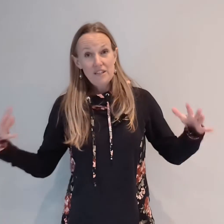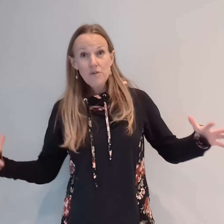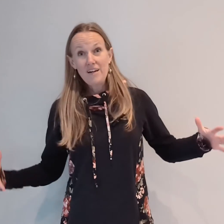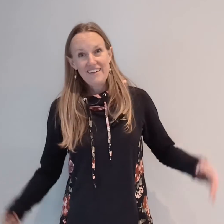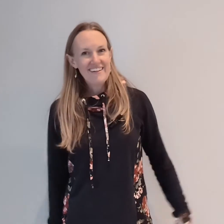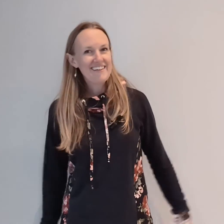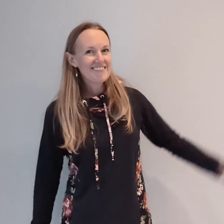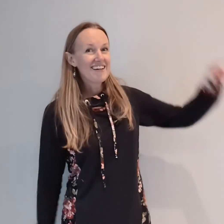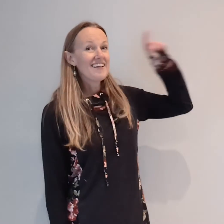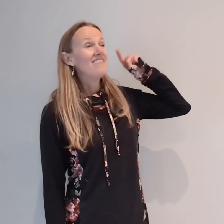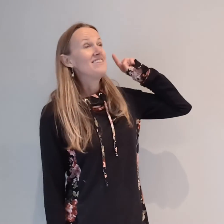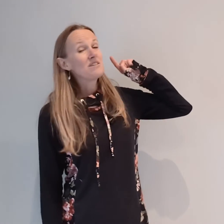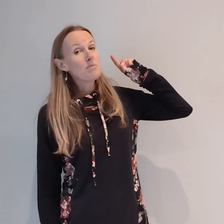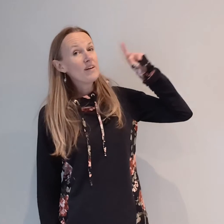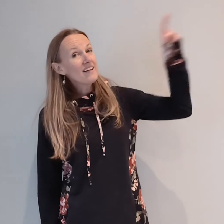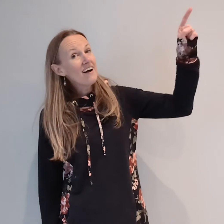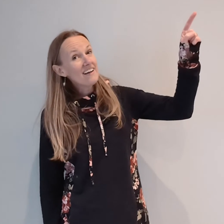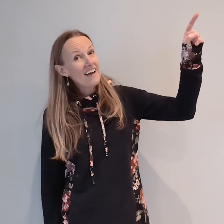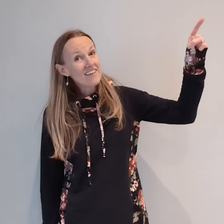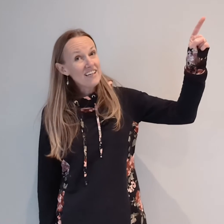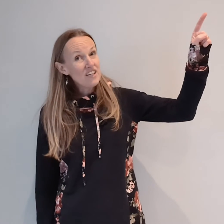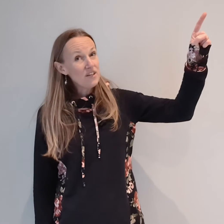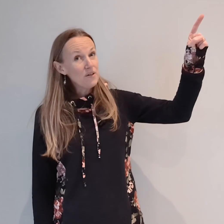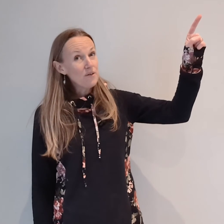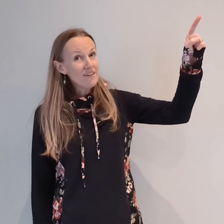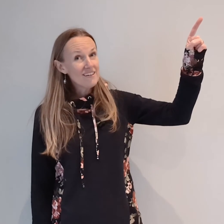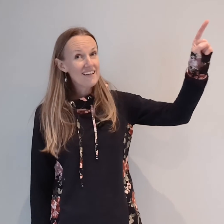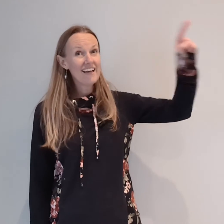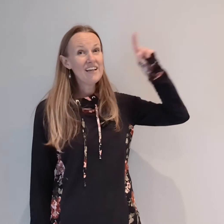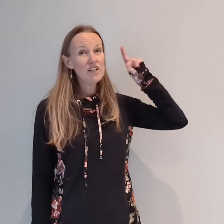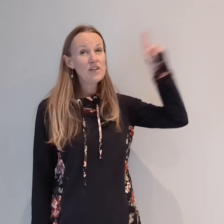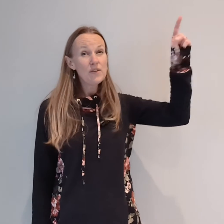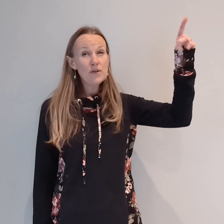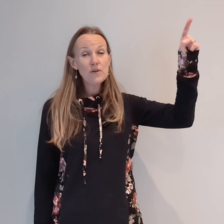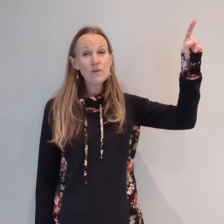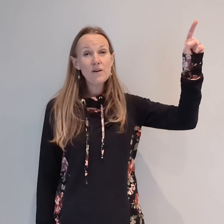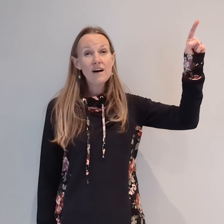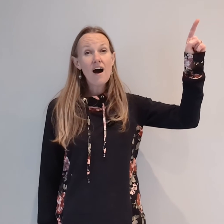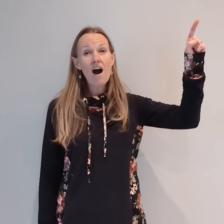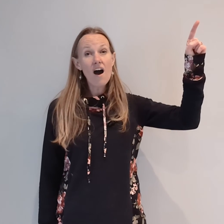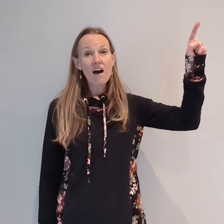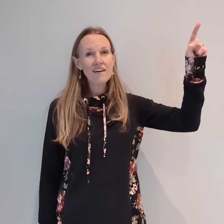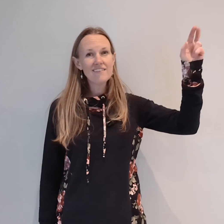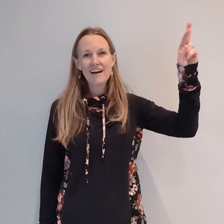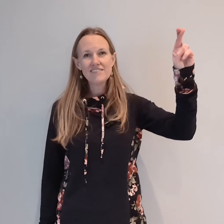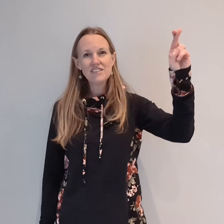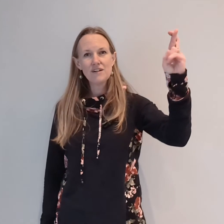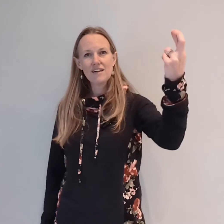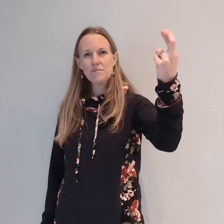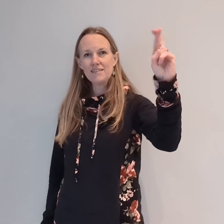You are good, because we're talking to heaven. So we're pointing to God in heaven. You, okay? You are. You don't have to do are, but it's